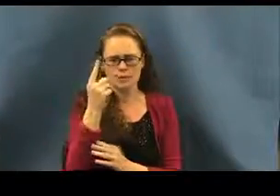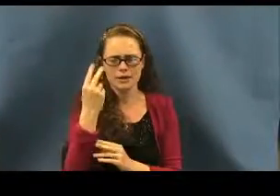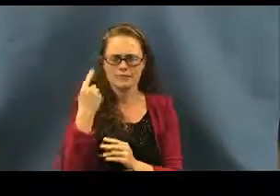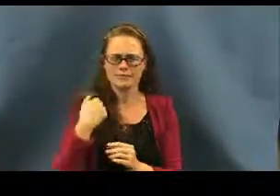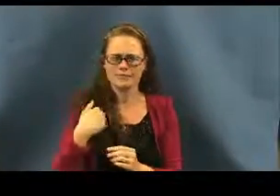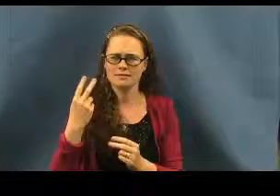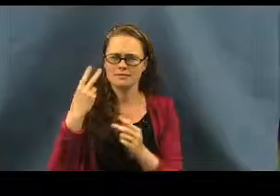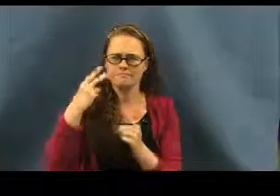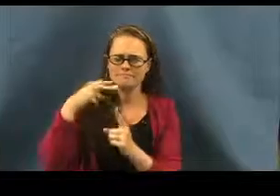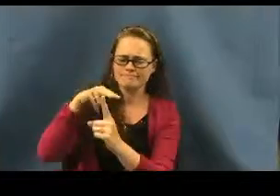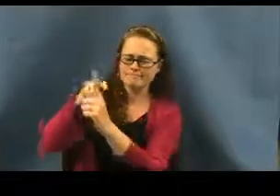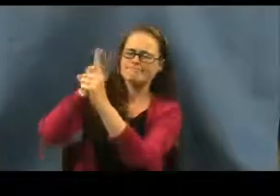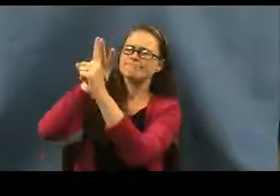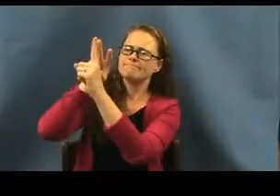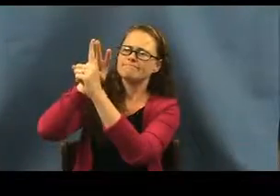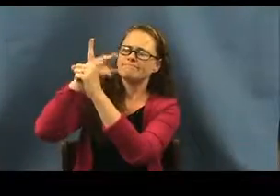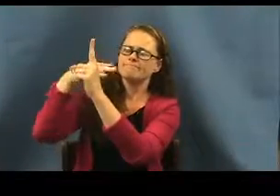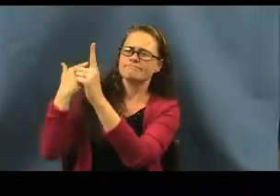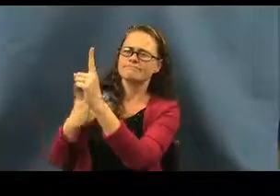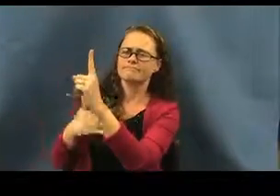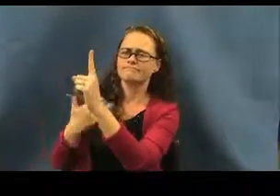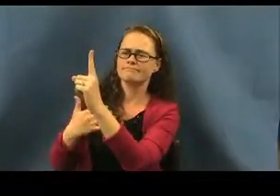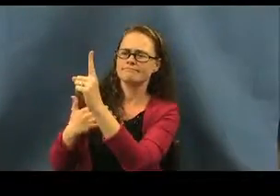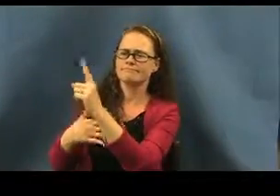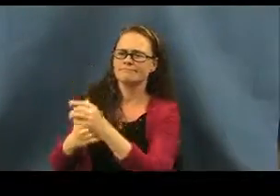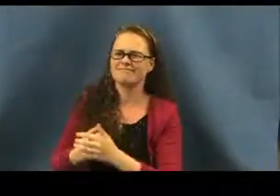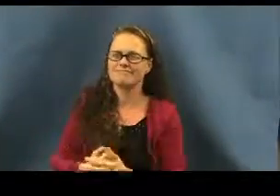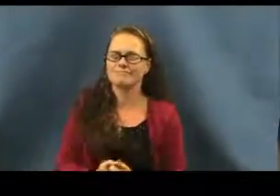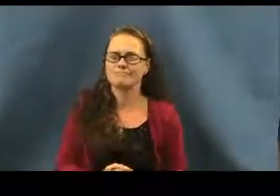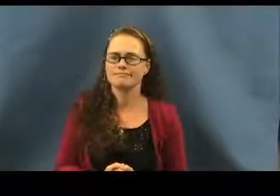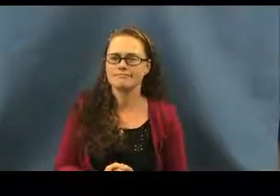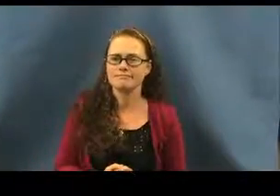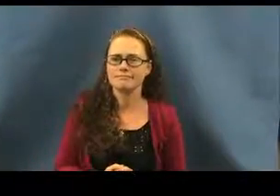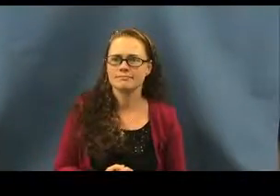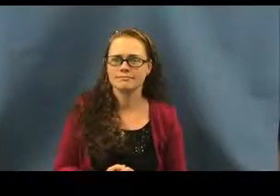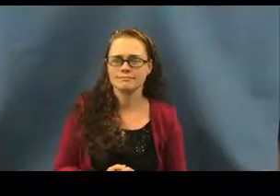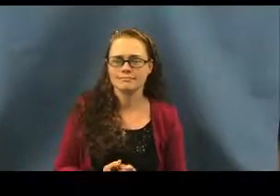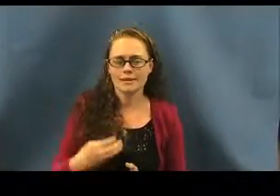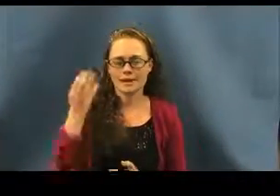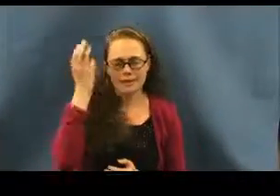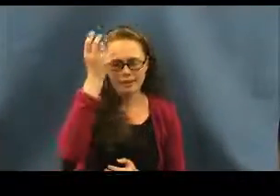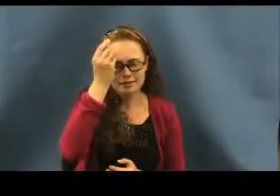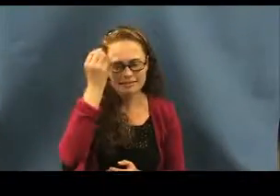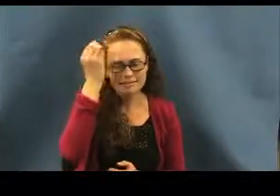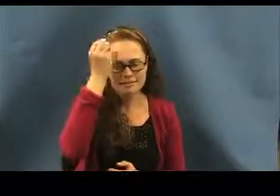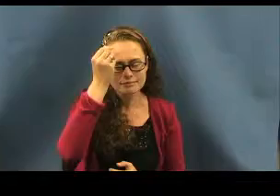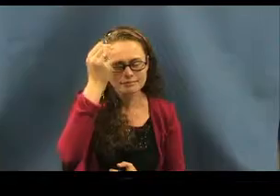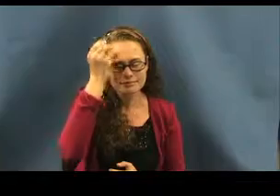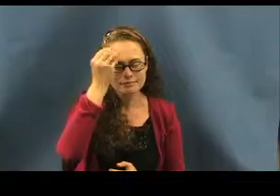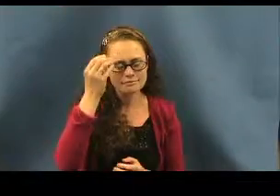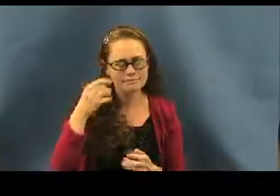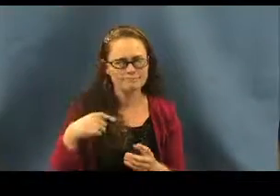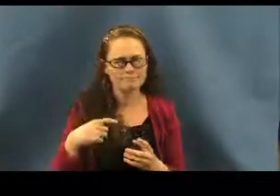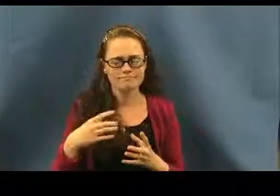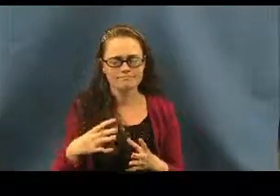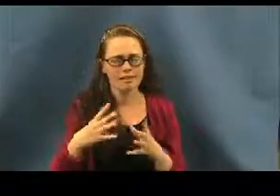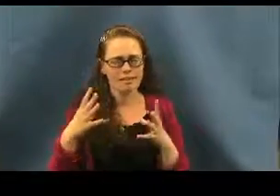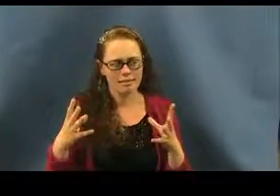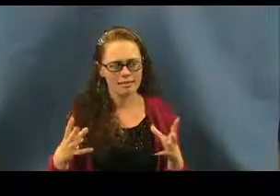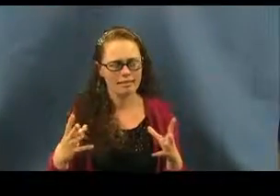And this made me feel deep gratitude for the time I've had, and